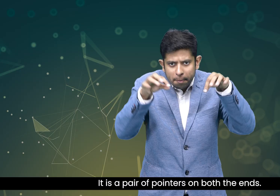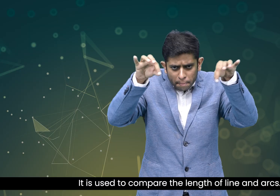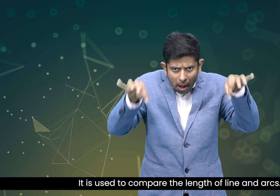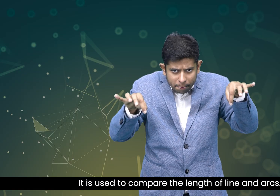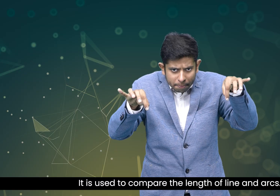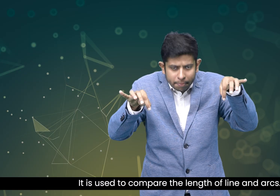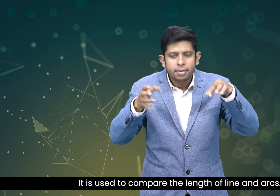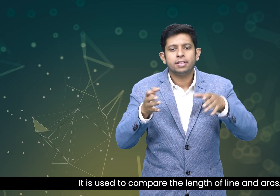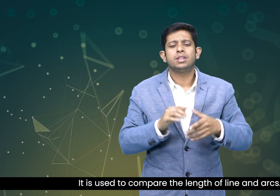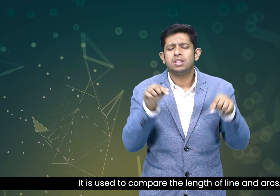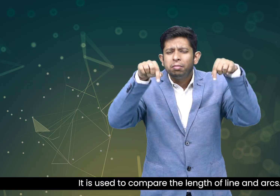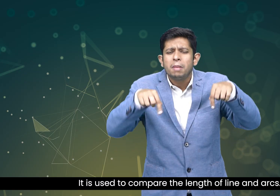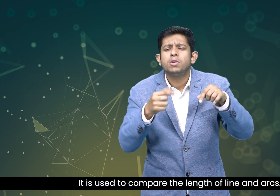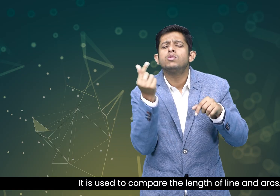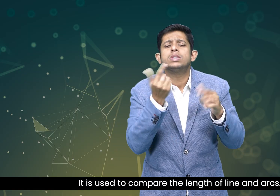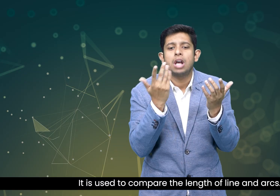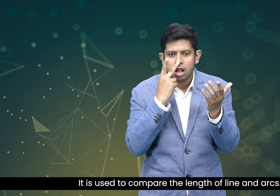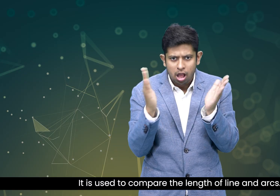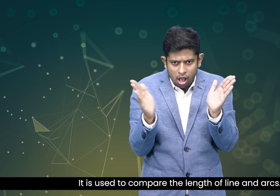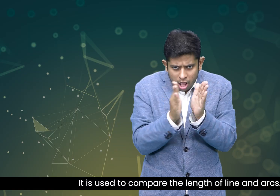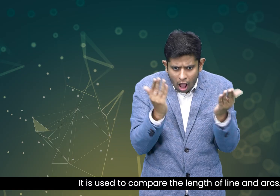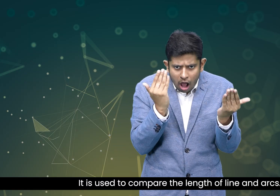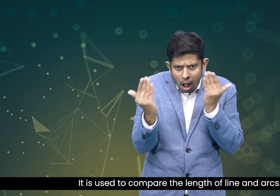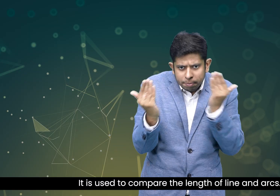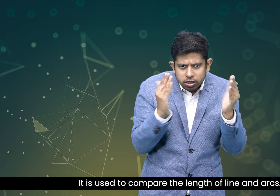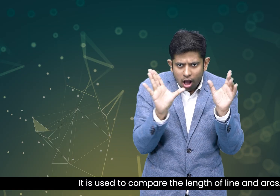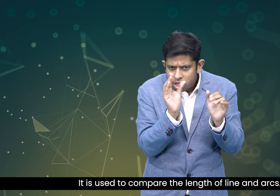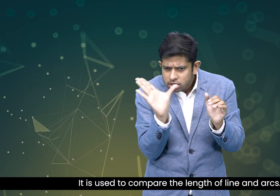It is used to compare the length of line and arcs.